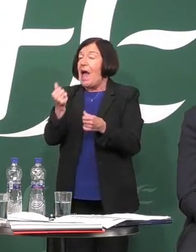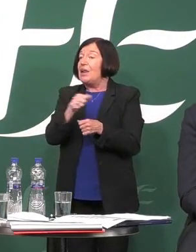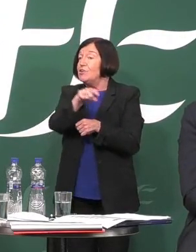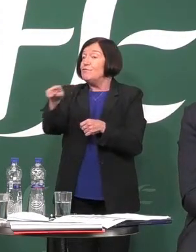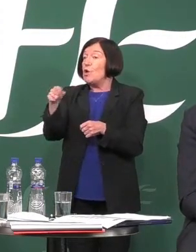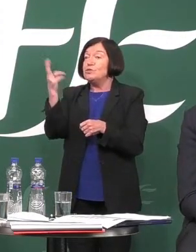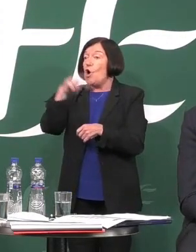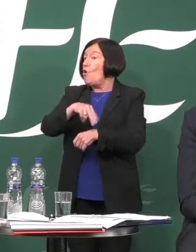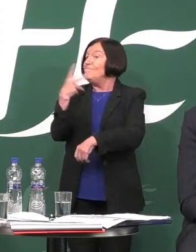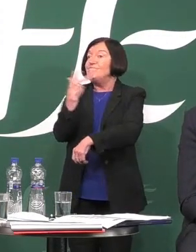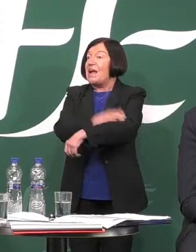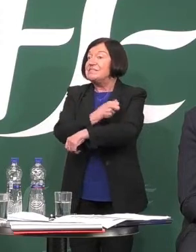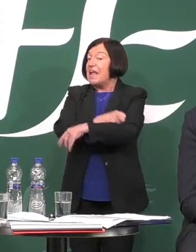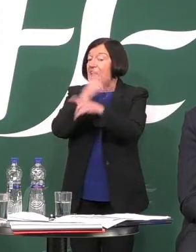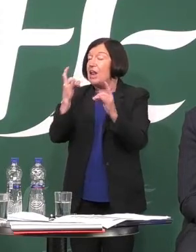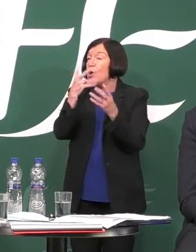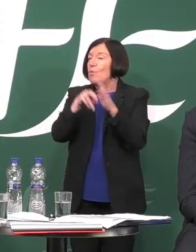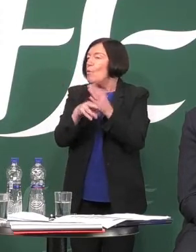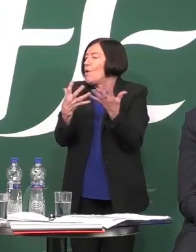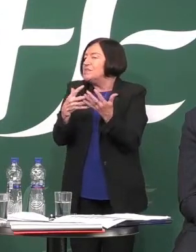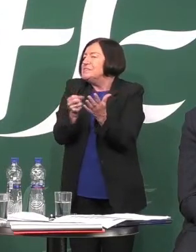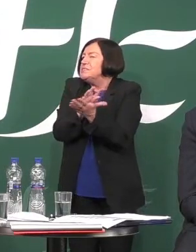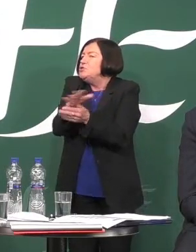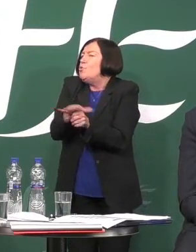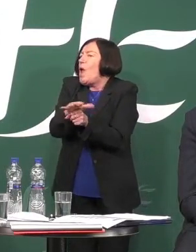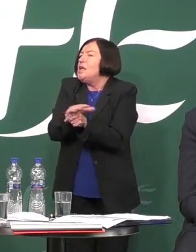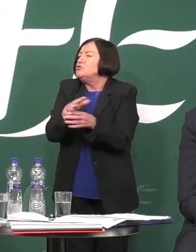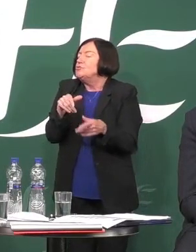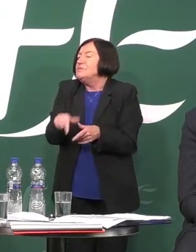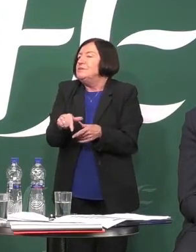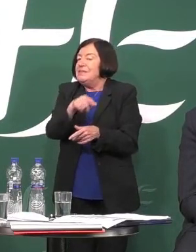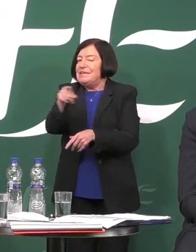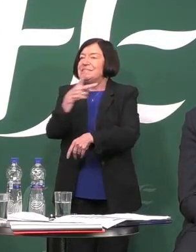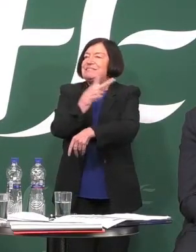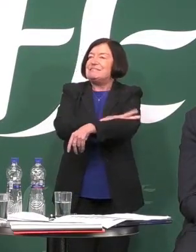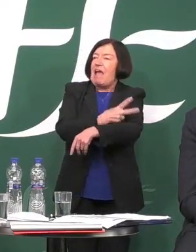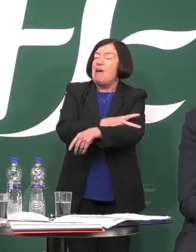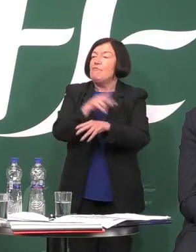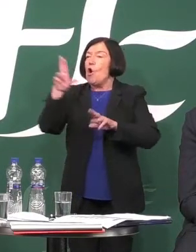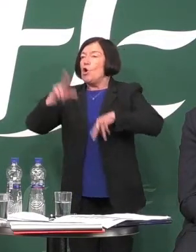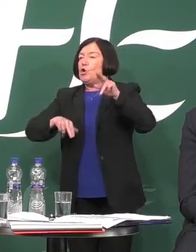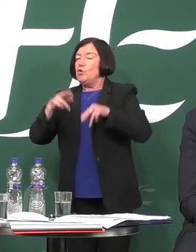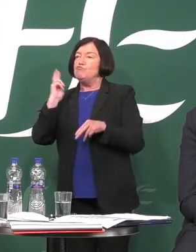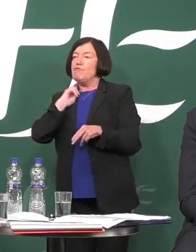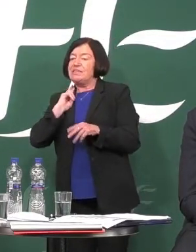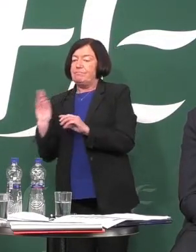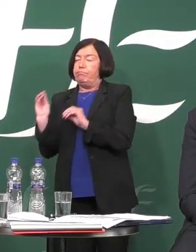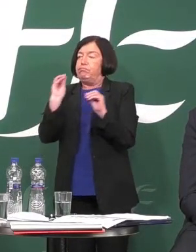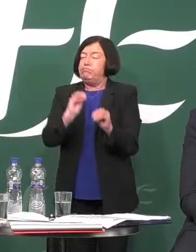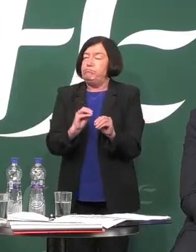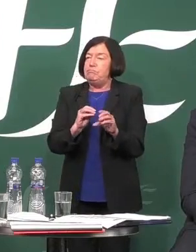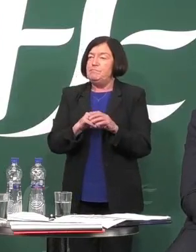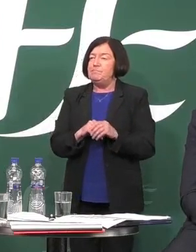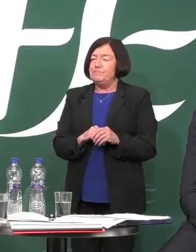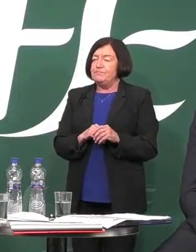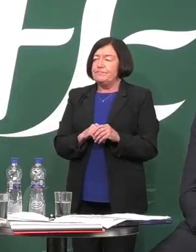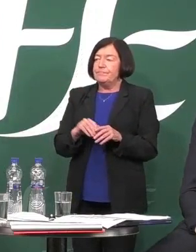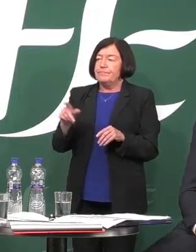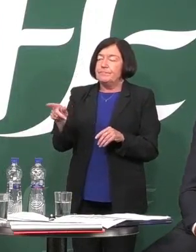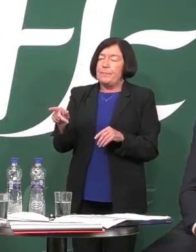those unvaccinated, or what is the story there, I suppose, with unvaccinated staff and maybe new residents in nursing homes?